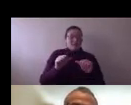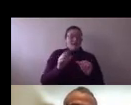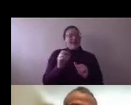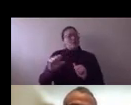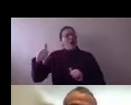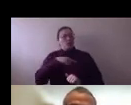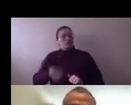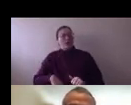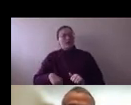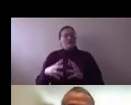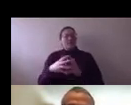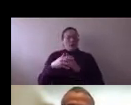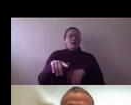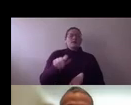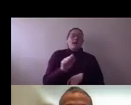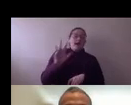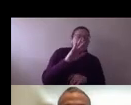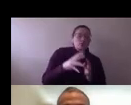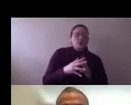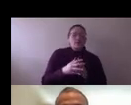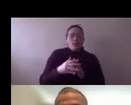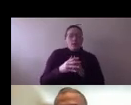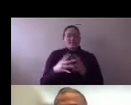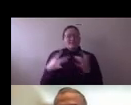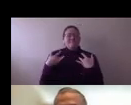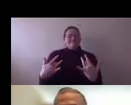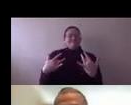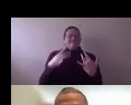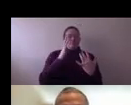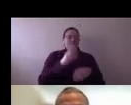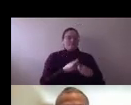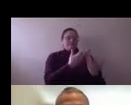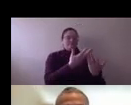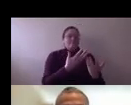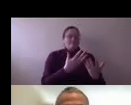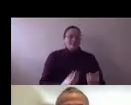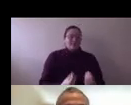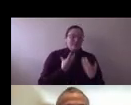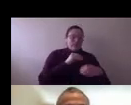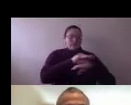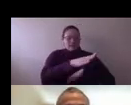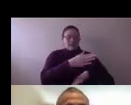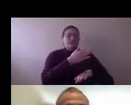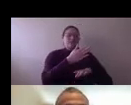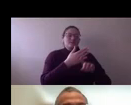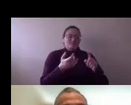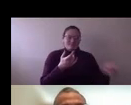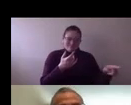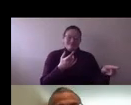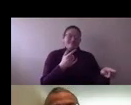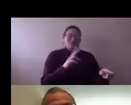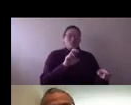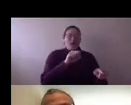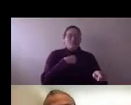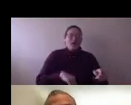Chinese Americans, Asian Americans are often influenced by US-China relations. And finally, I want to make a point